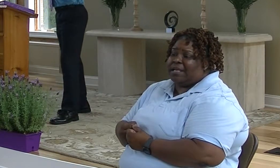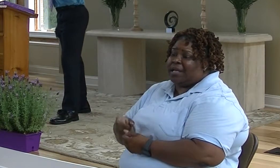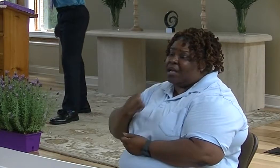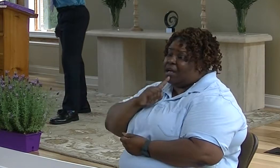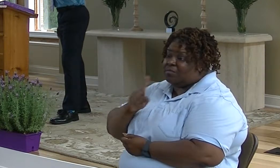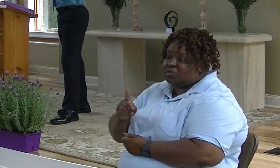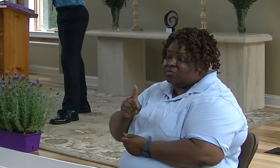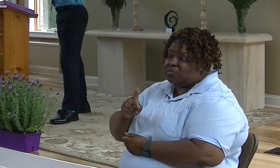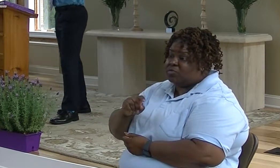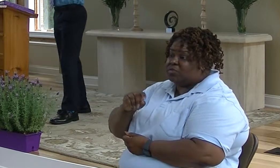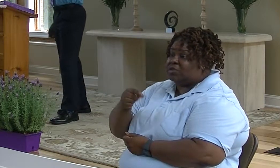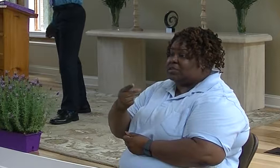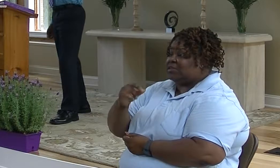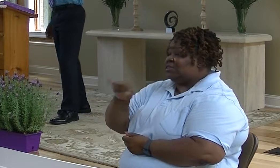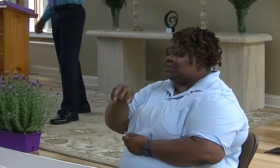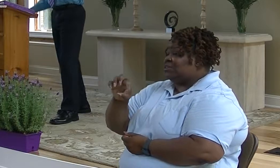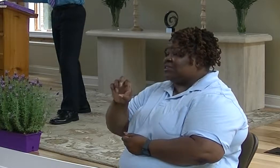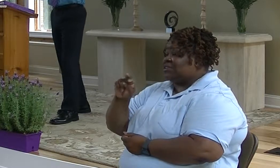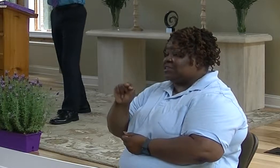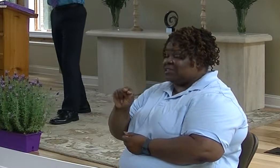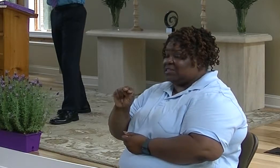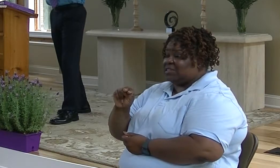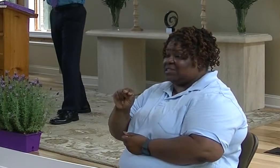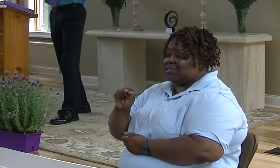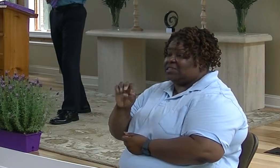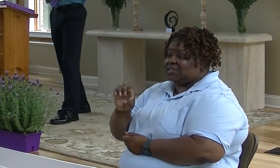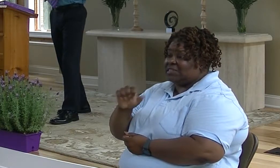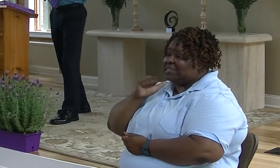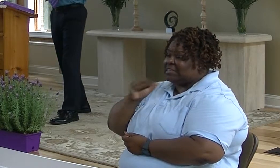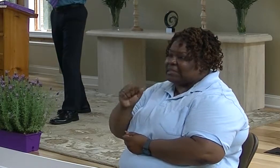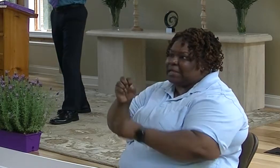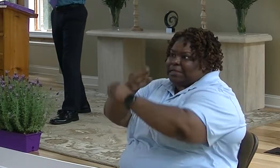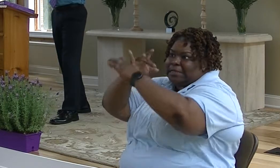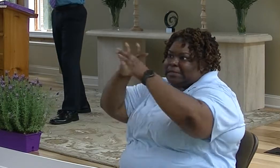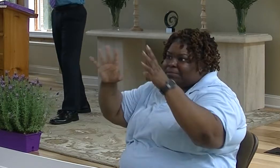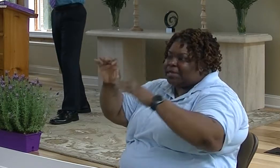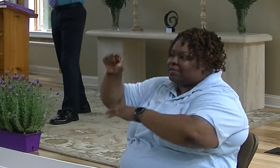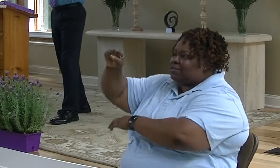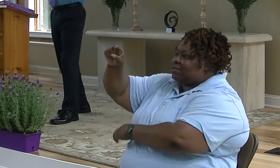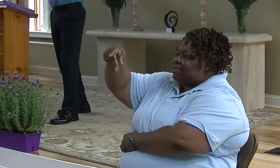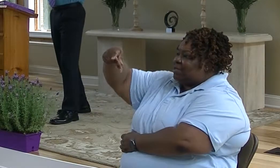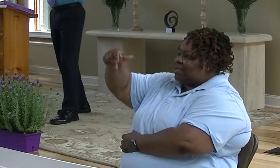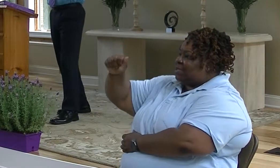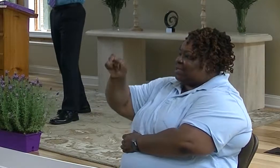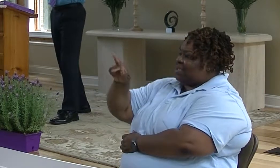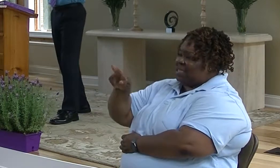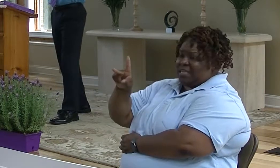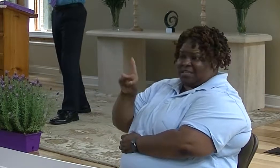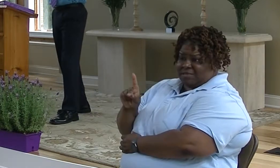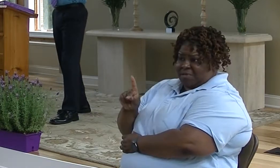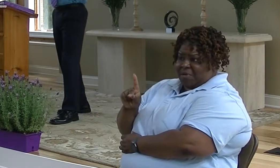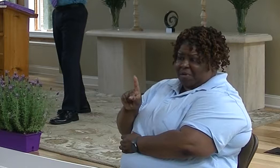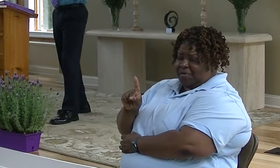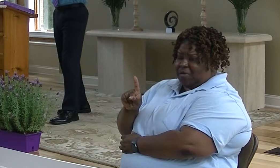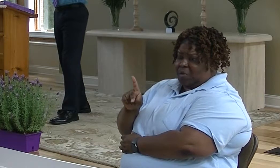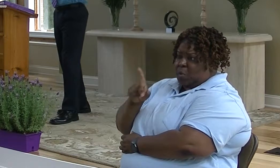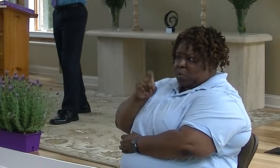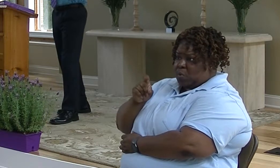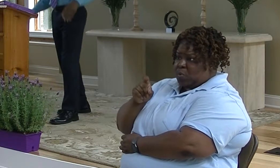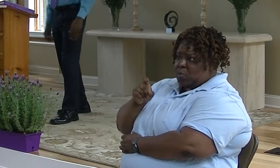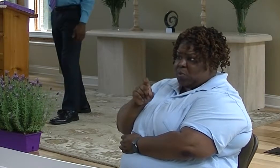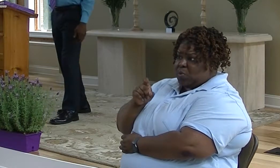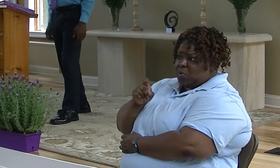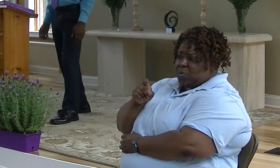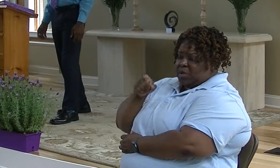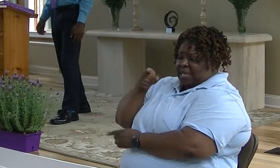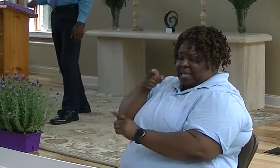Spock, who everyone told him, get rid of that character. No one's going to understand a pointy ear. They're not going to